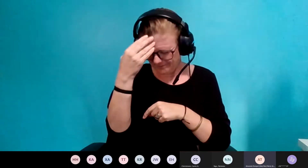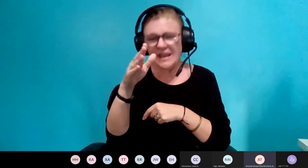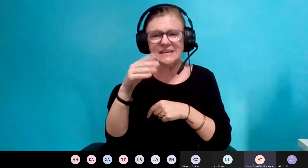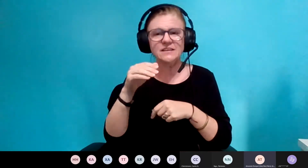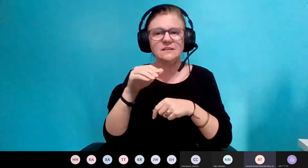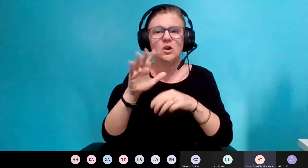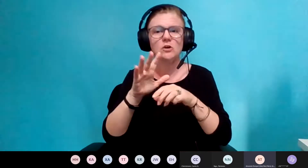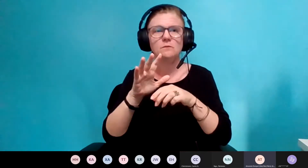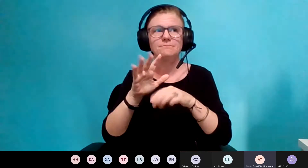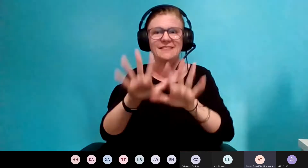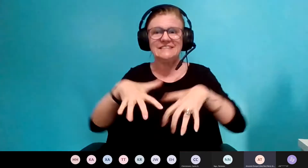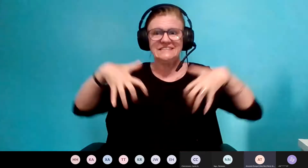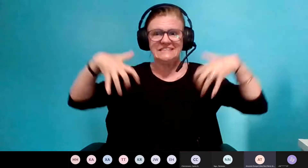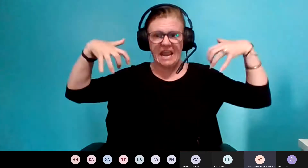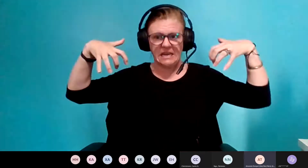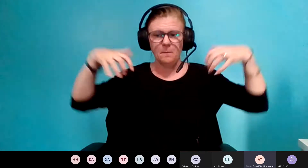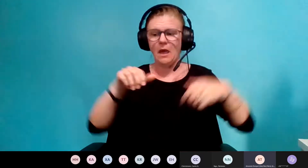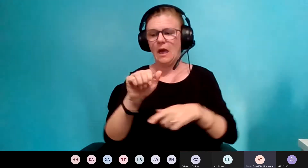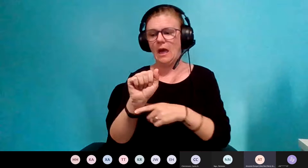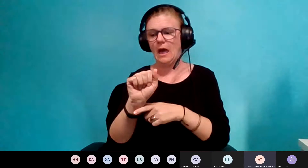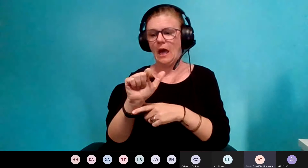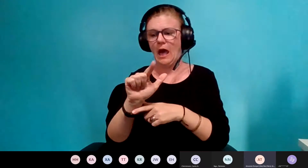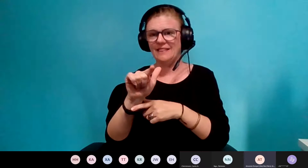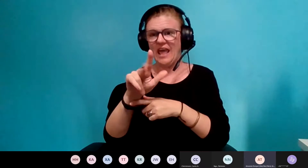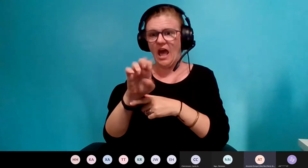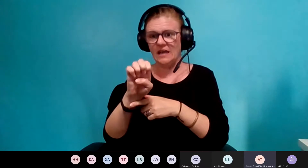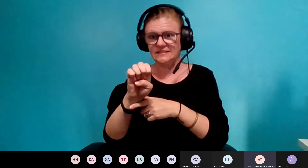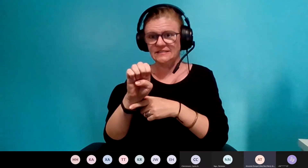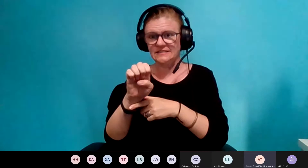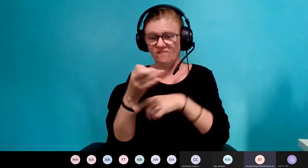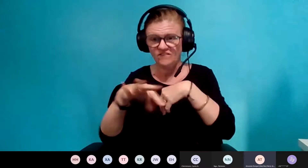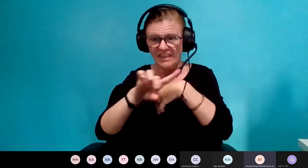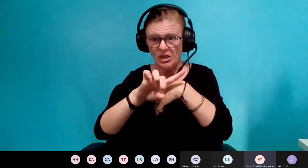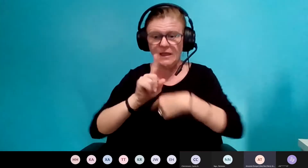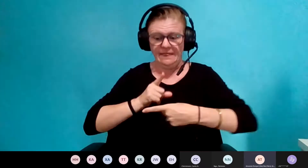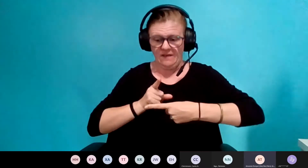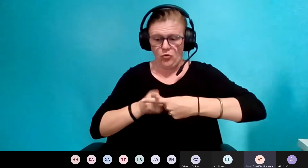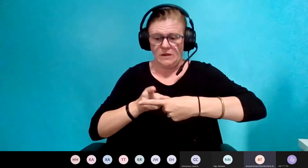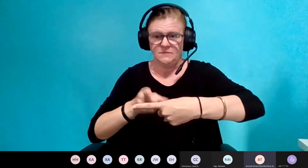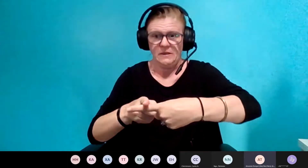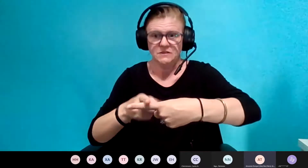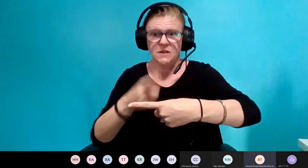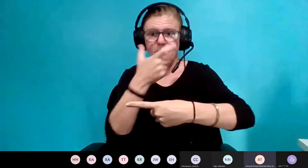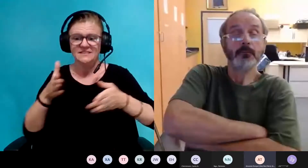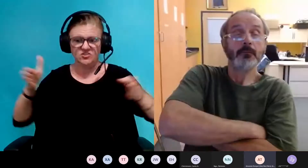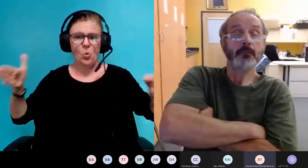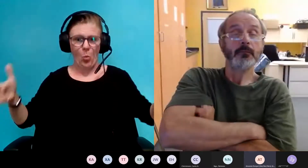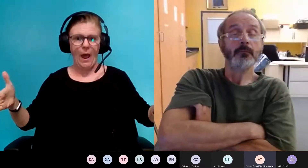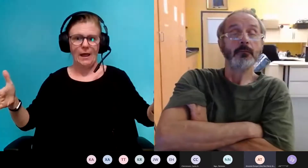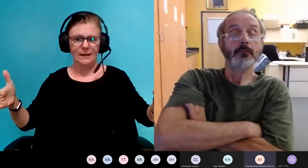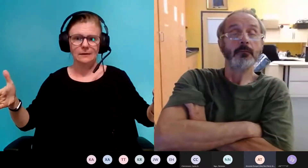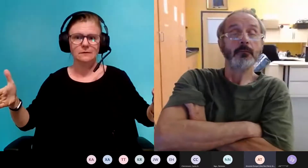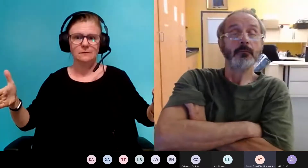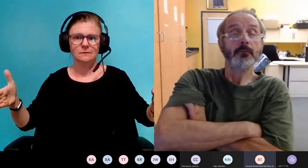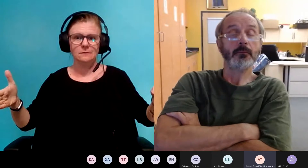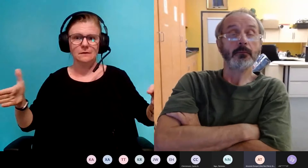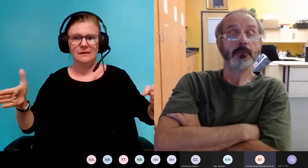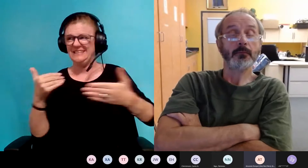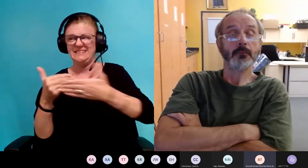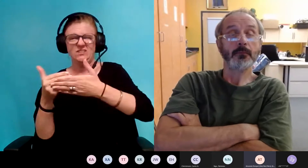stadium, Allianz Field. They have a bunch of cross points because it's too wide and it's arced right by the